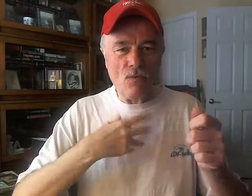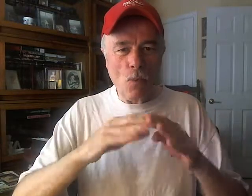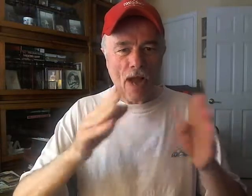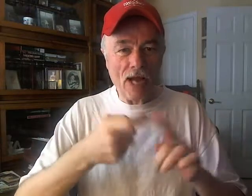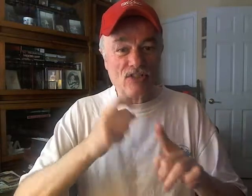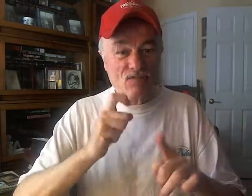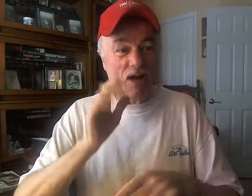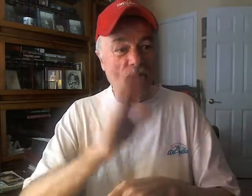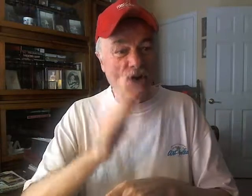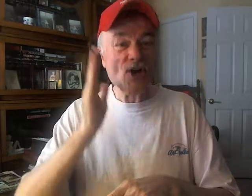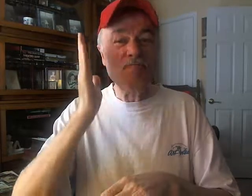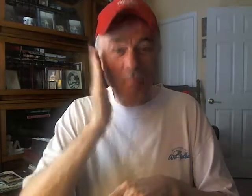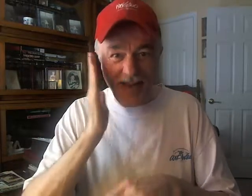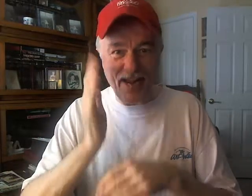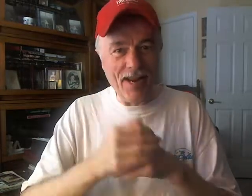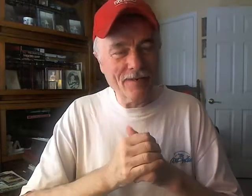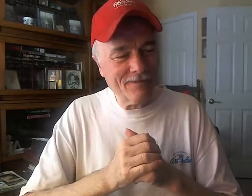Why has spell her bed?